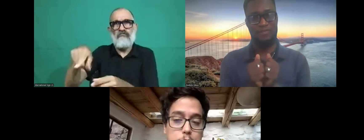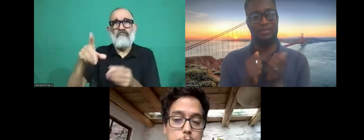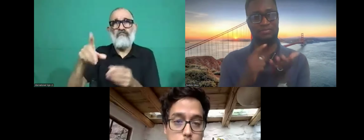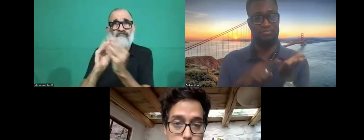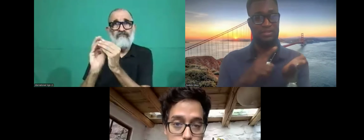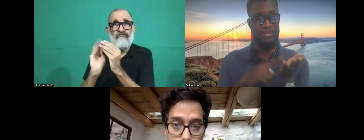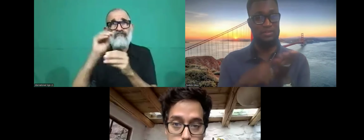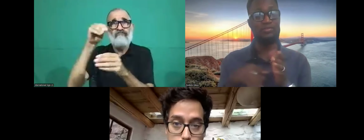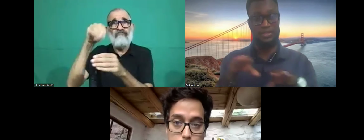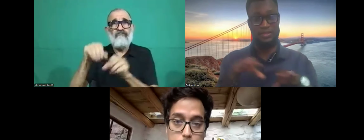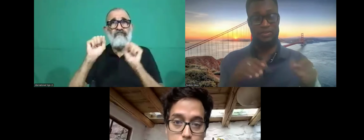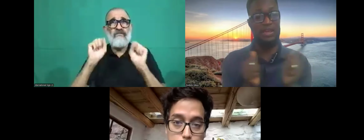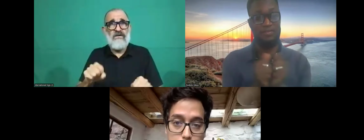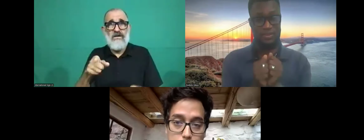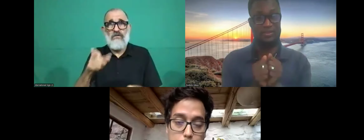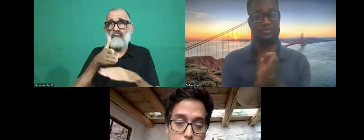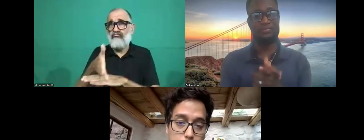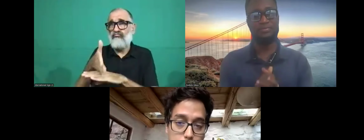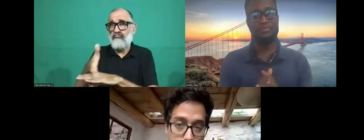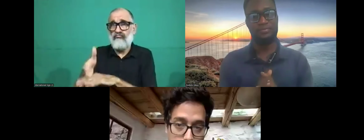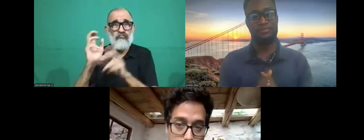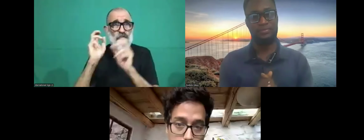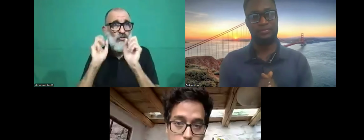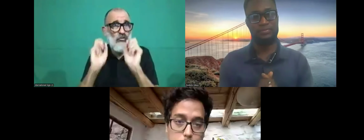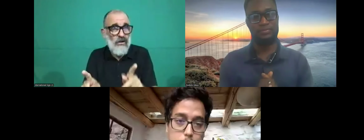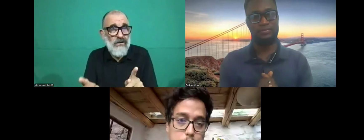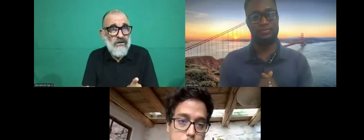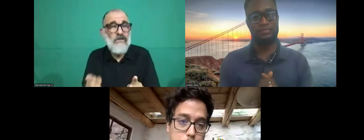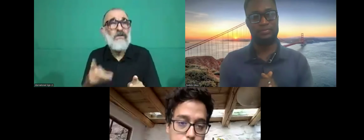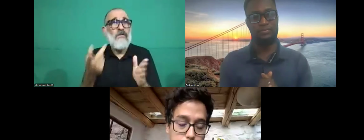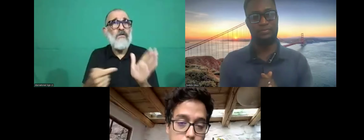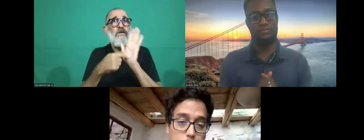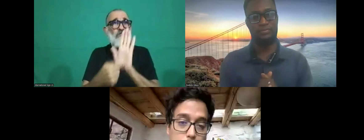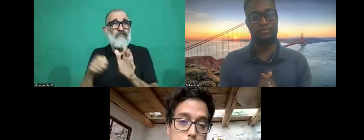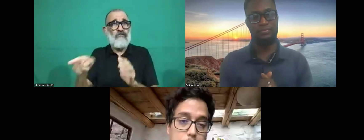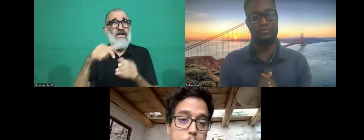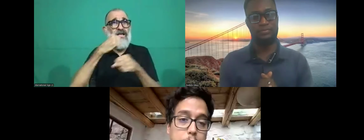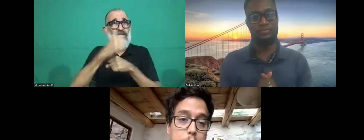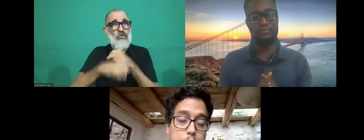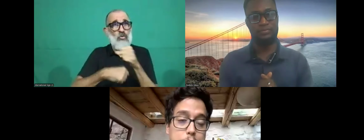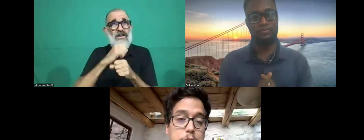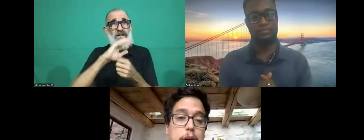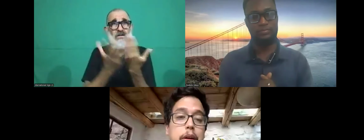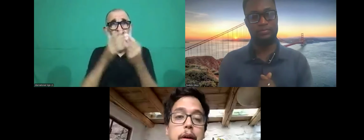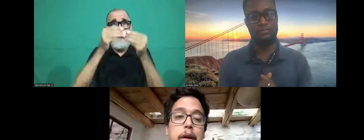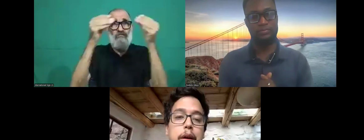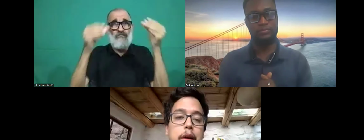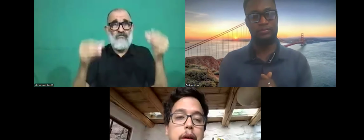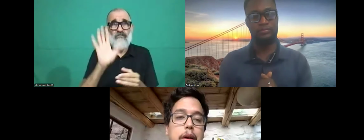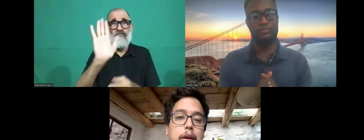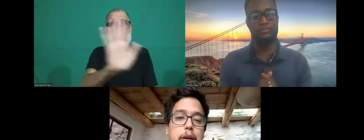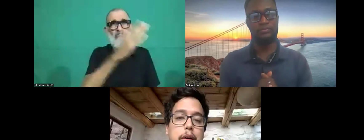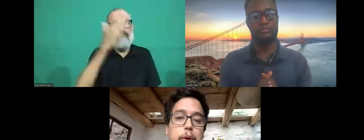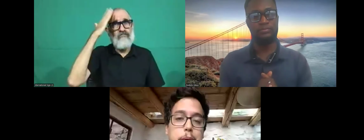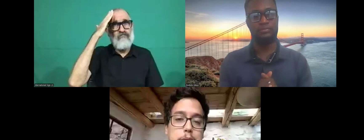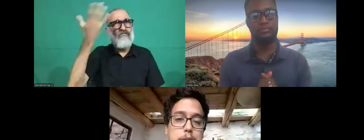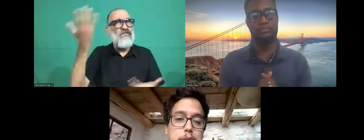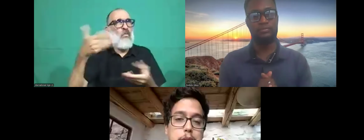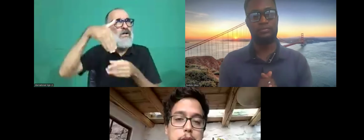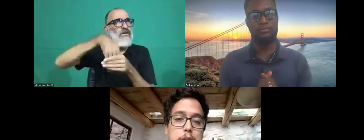central tools to receive feedback directly from the grantees. And in April last year,